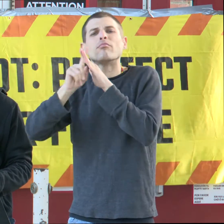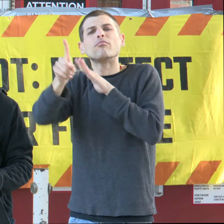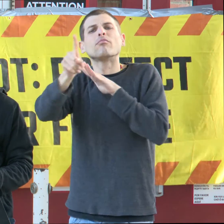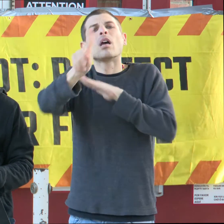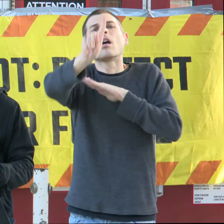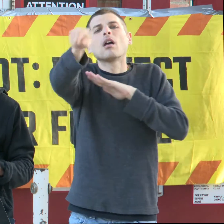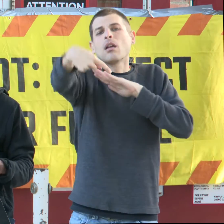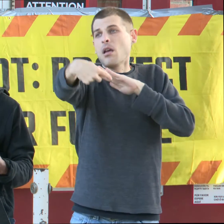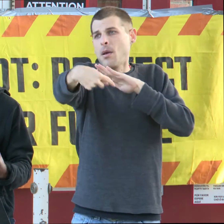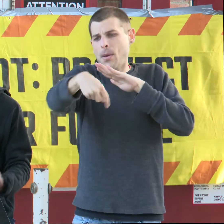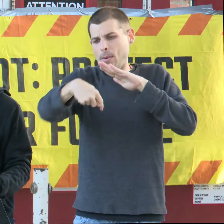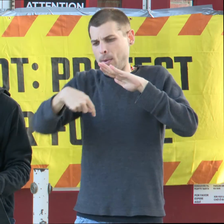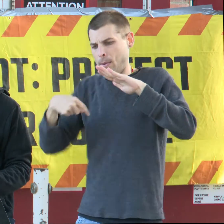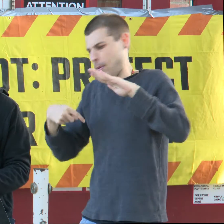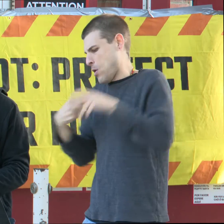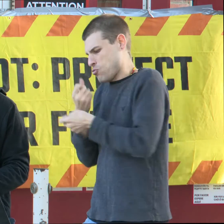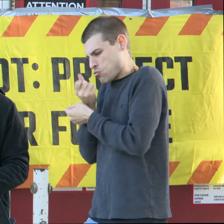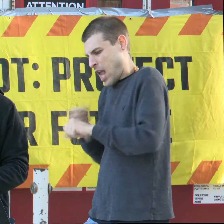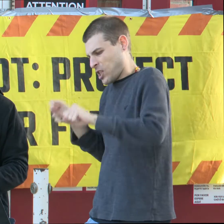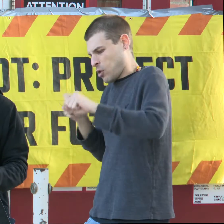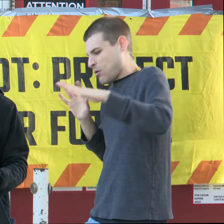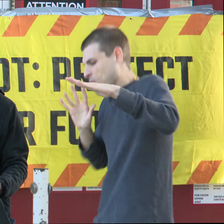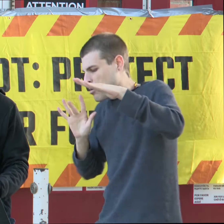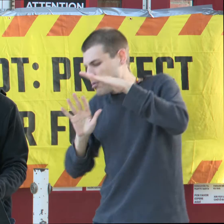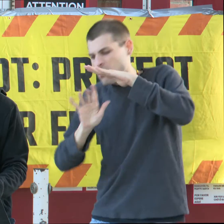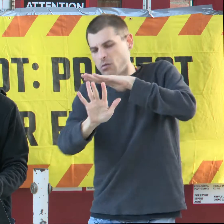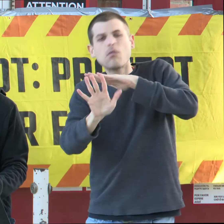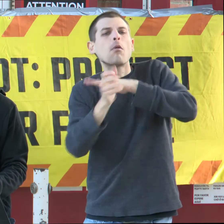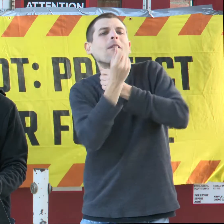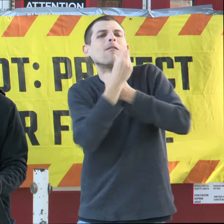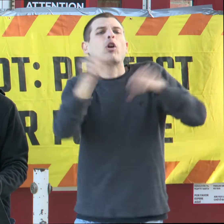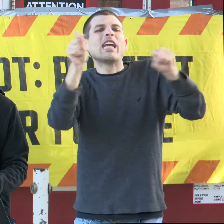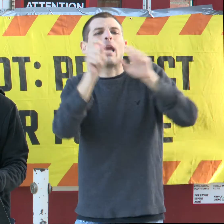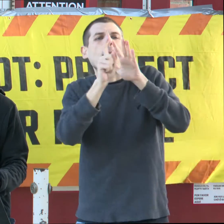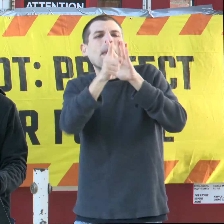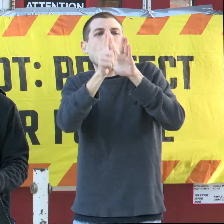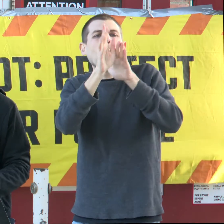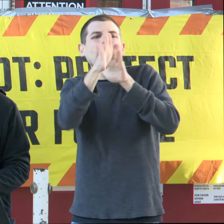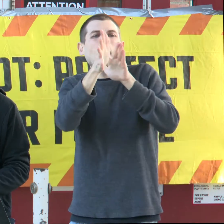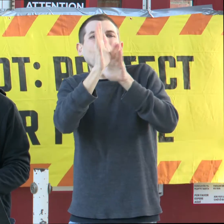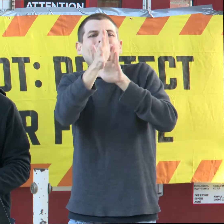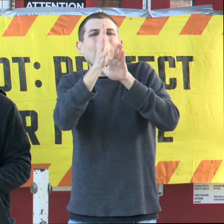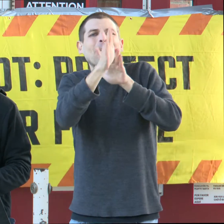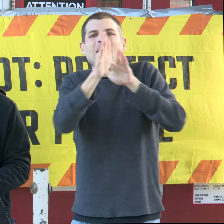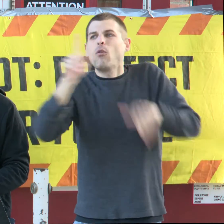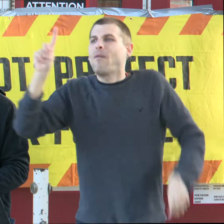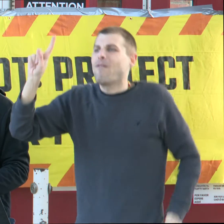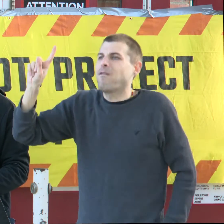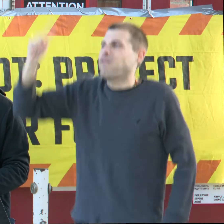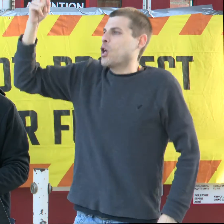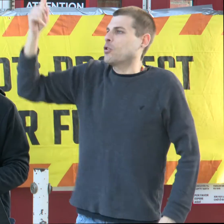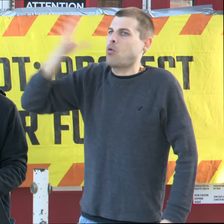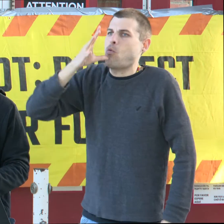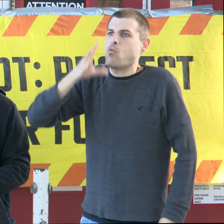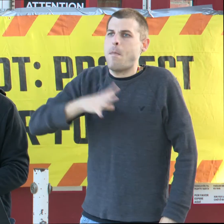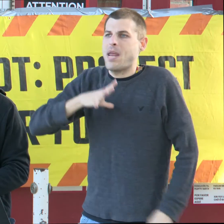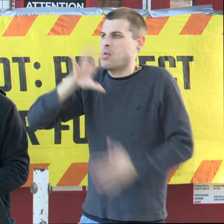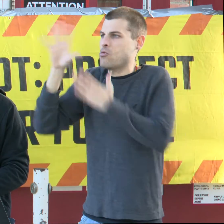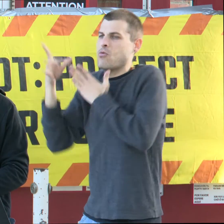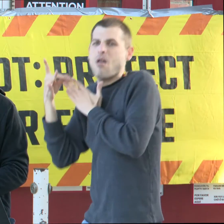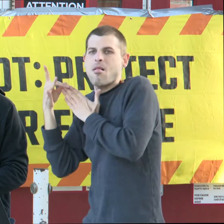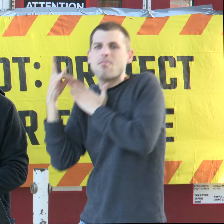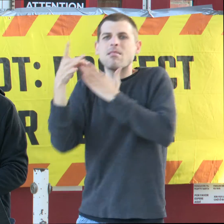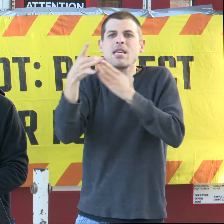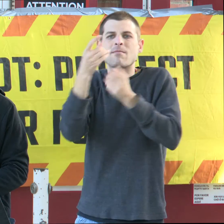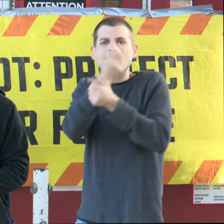the South to rescue her family members, to rescue other people. She was the first woman to lead an expedition